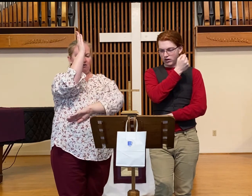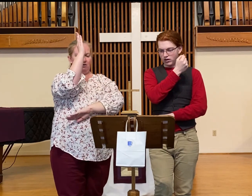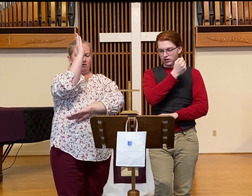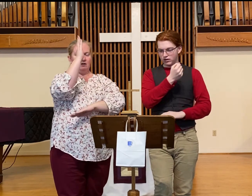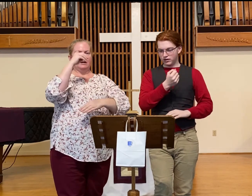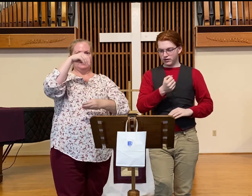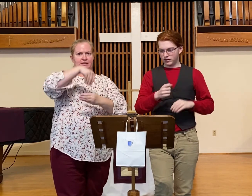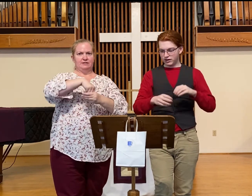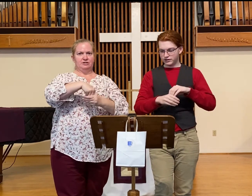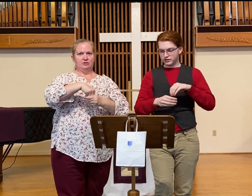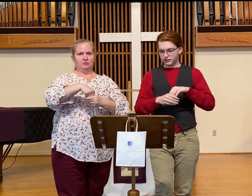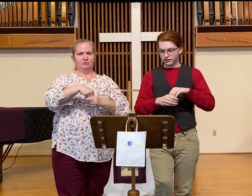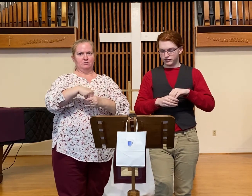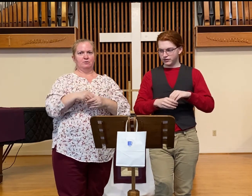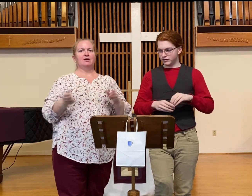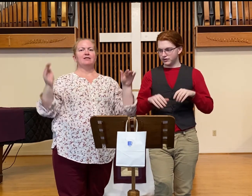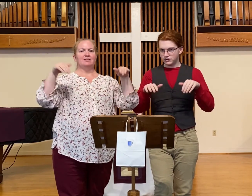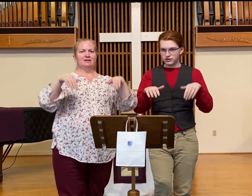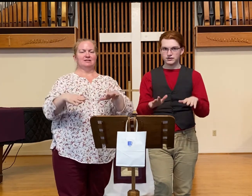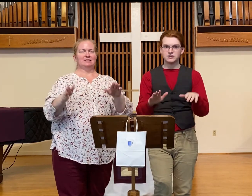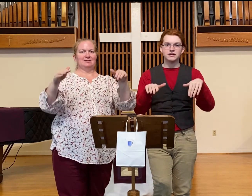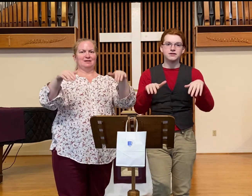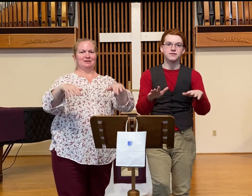fall into the sea.